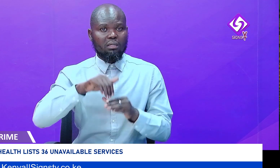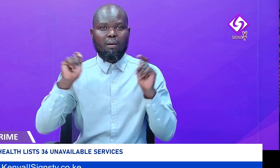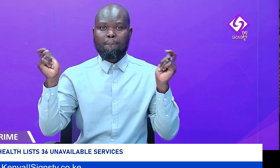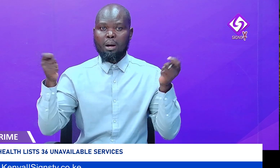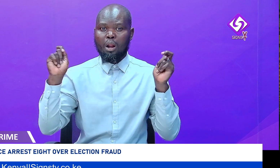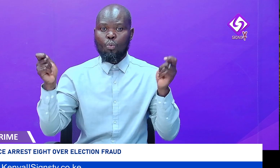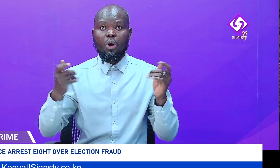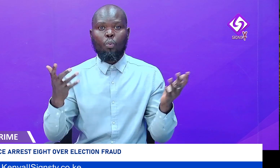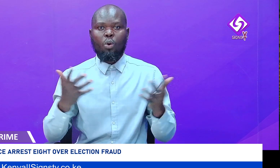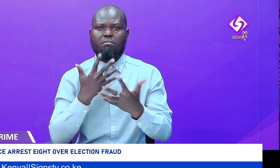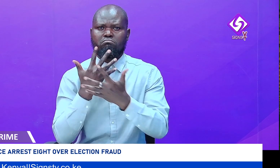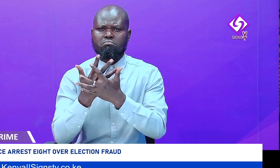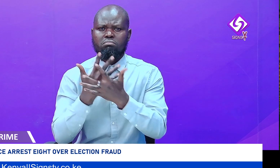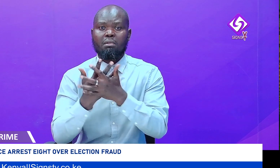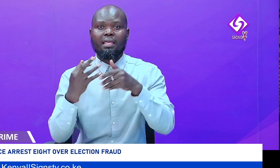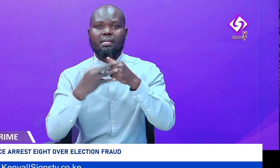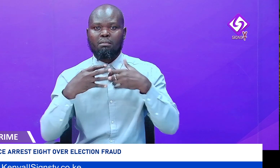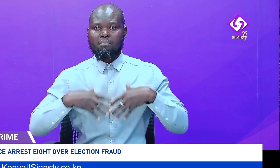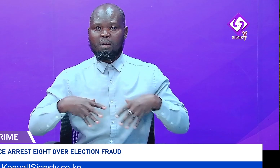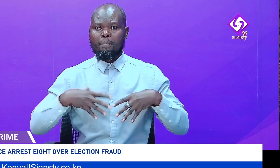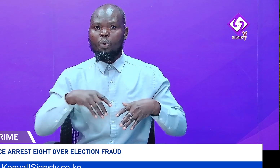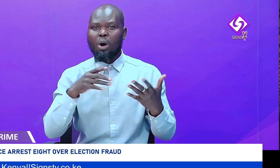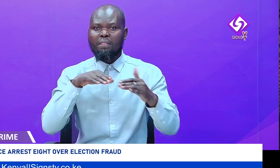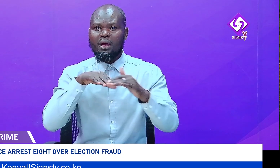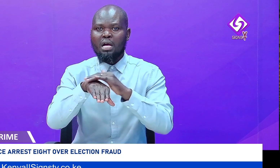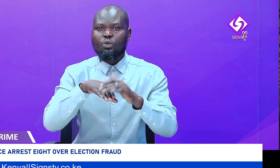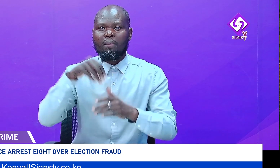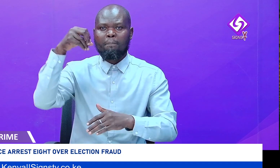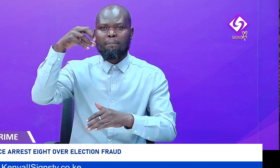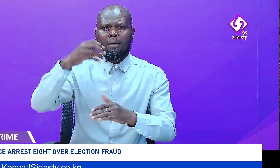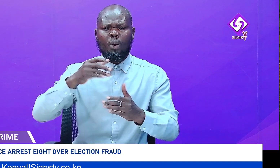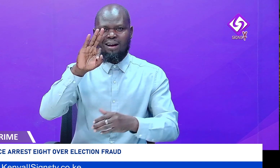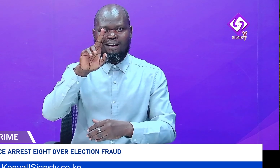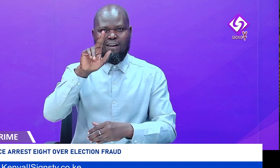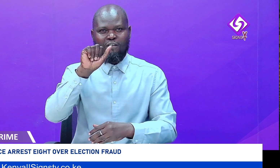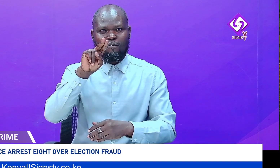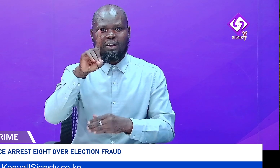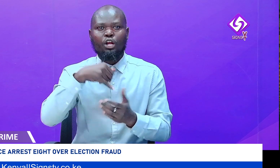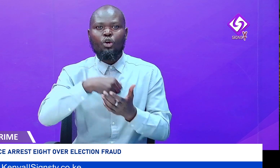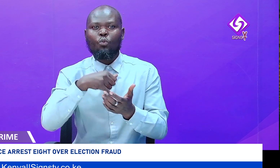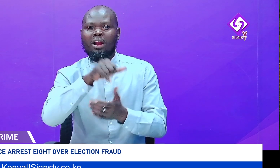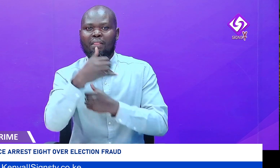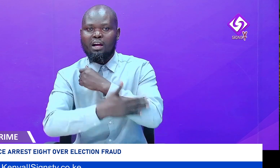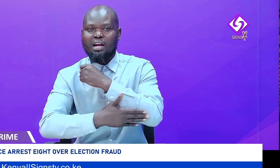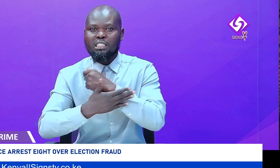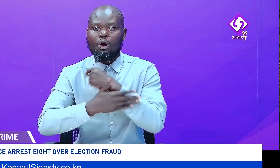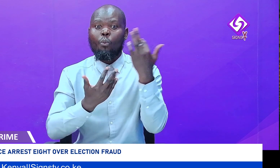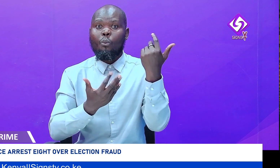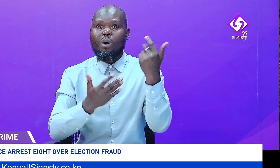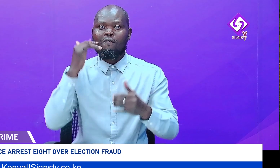And on to our next news item. Police in Malawi have arrested 8 people accused of electoral